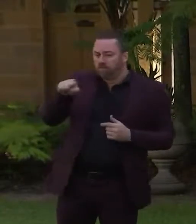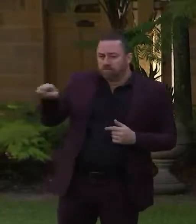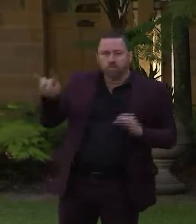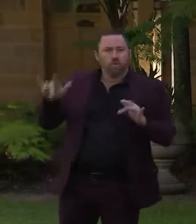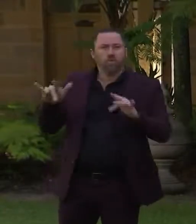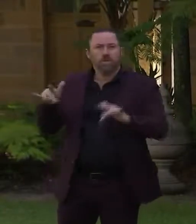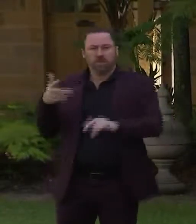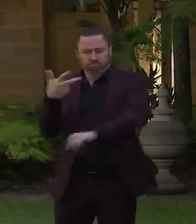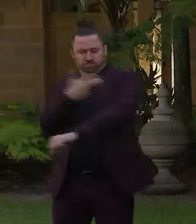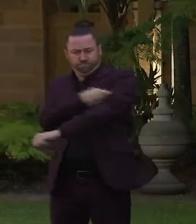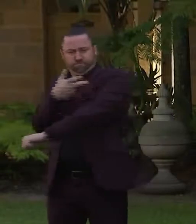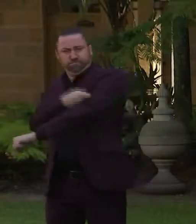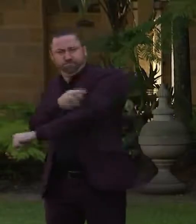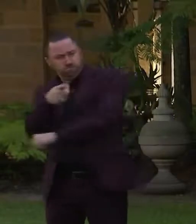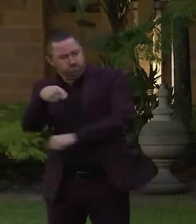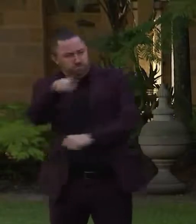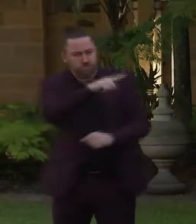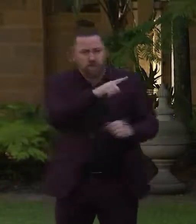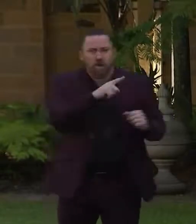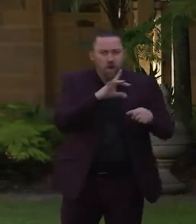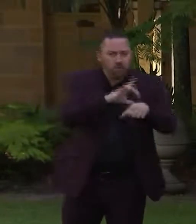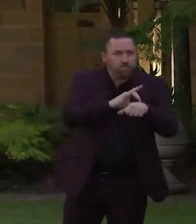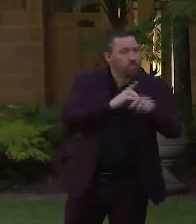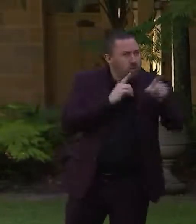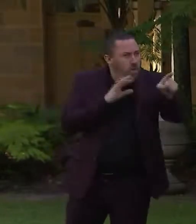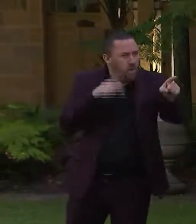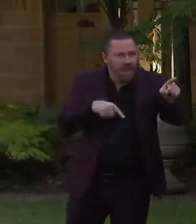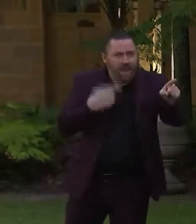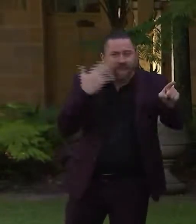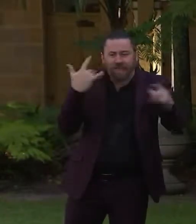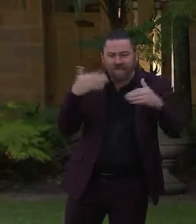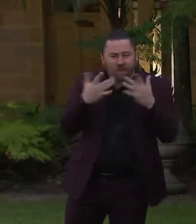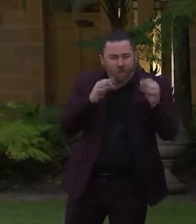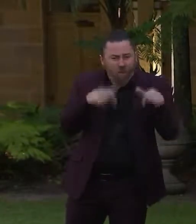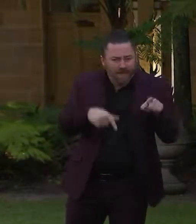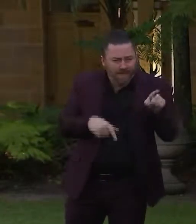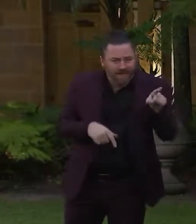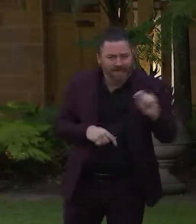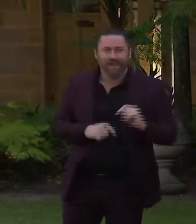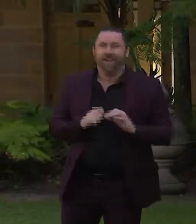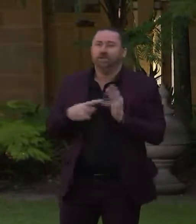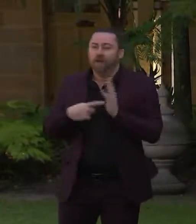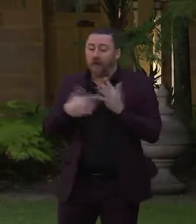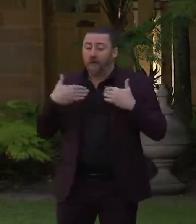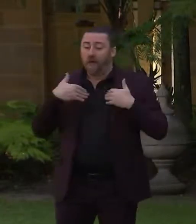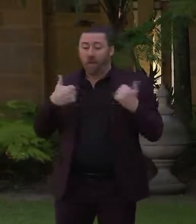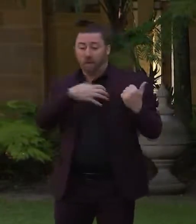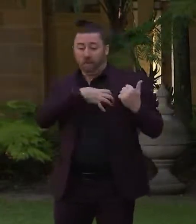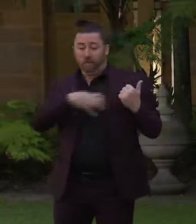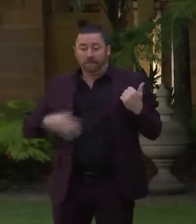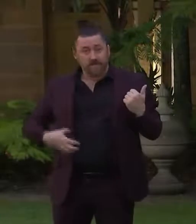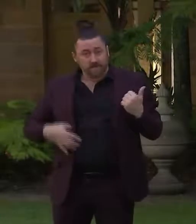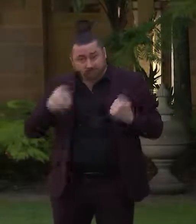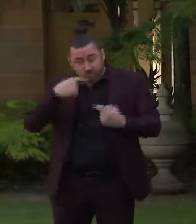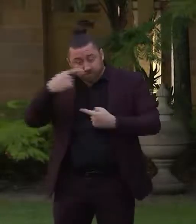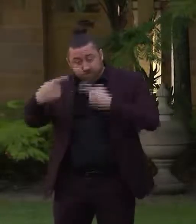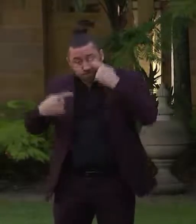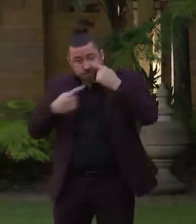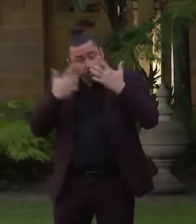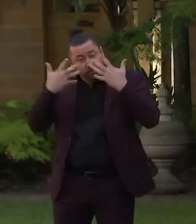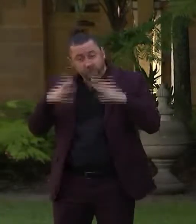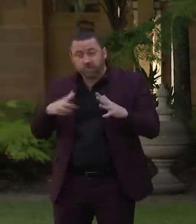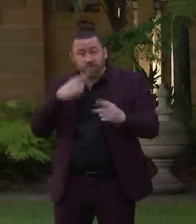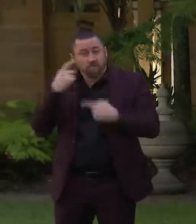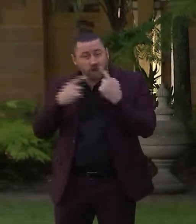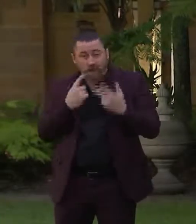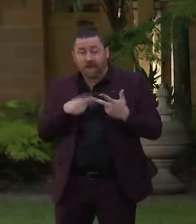their vaccines before these people. Well, Tim, I'm sorry you weren't here the other day, but the health minister actually went through that in detail. And what